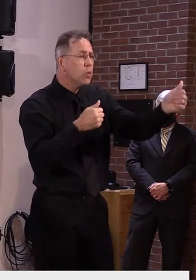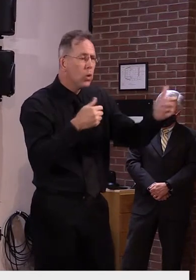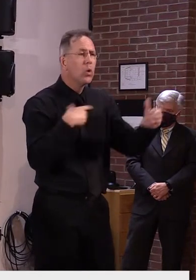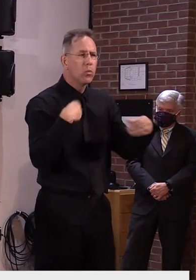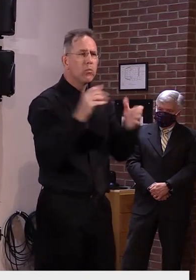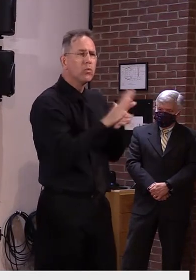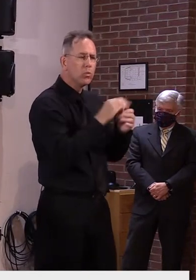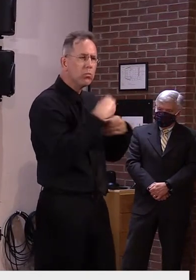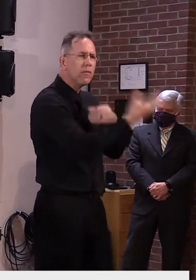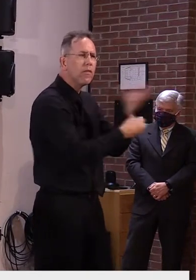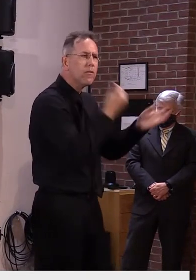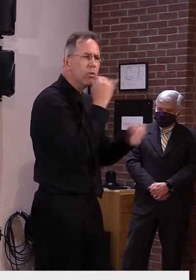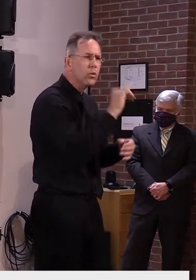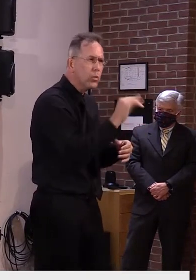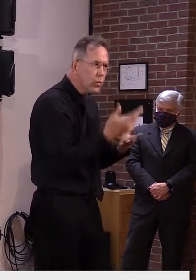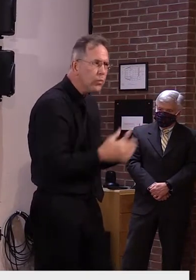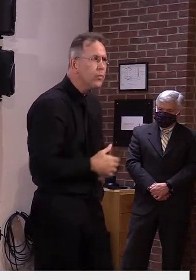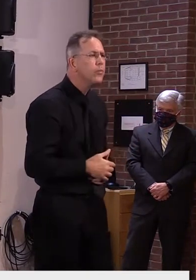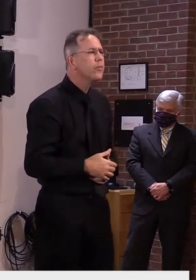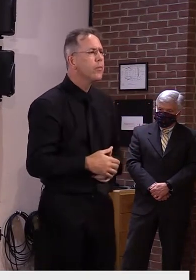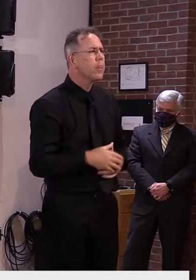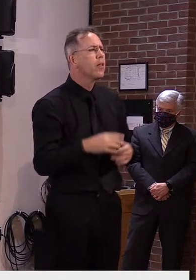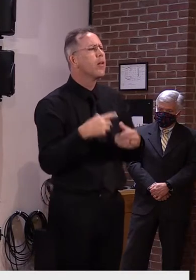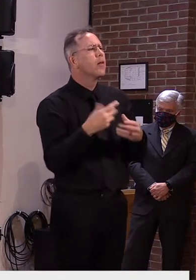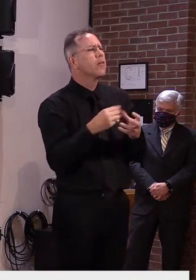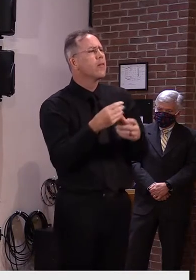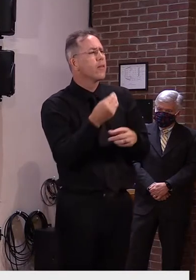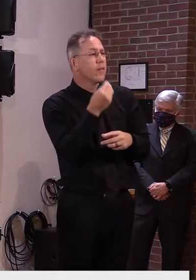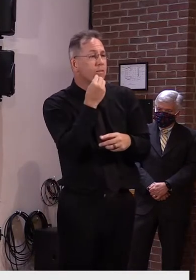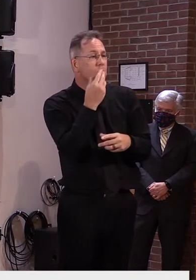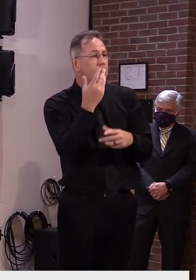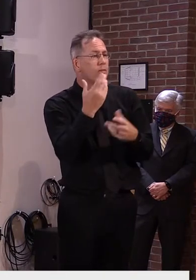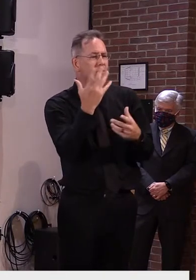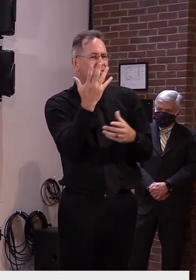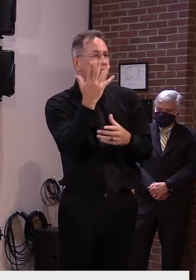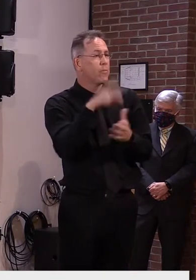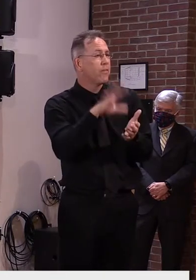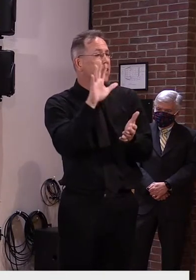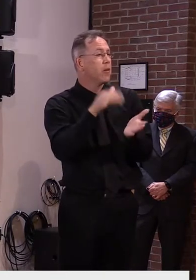have provided over 5.5 million meals during this emergency.